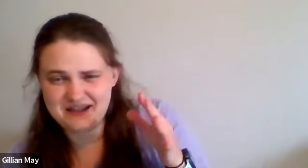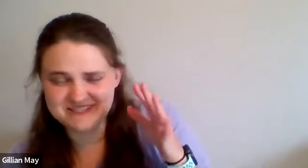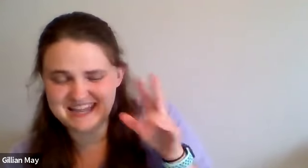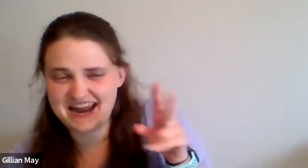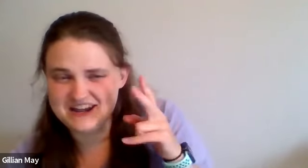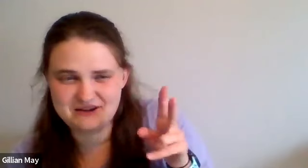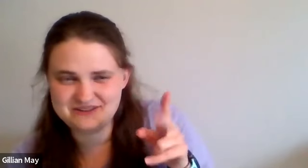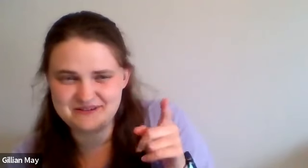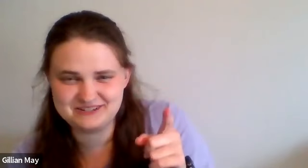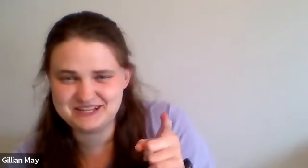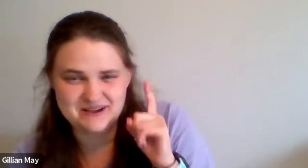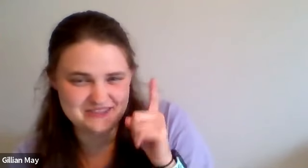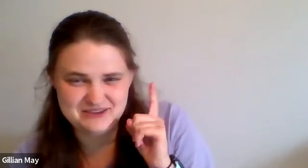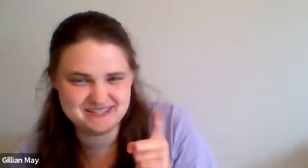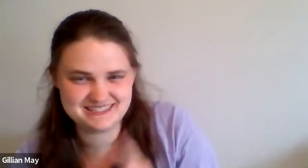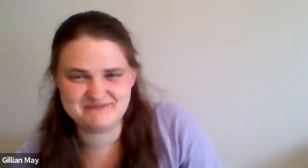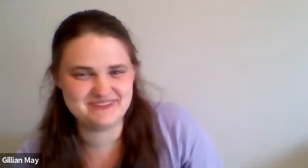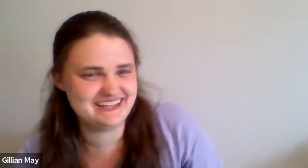I Miss Katie, I know you understand, but I think you missed something.